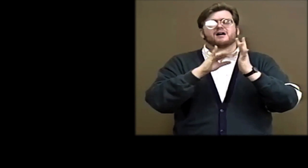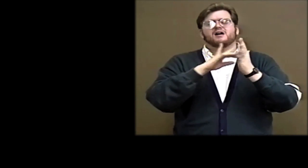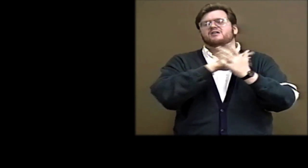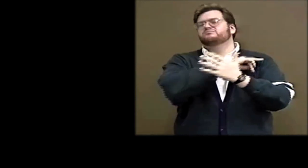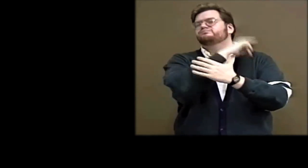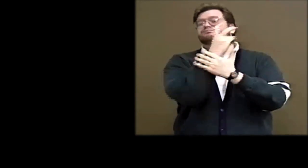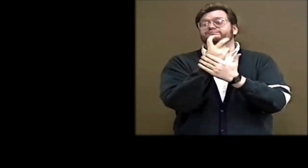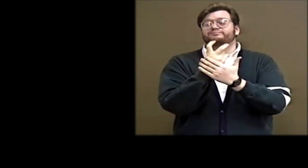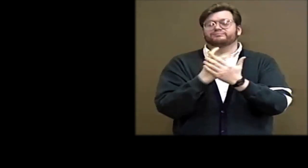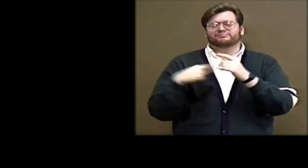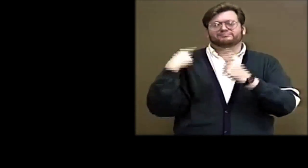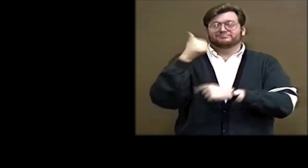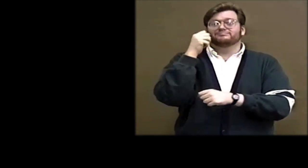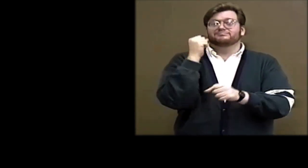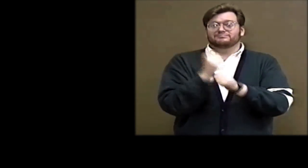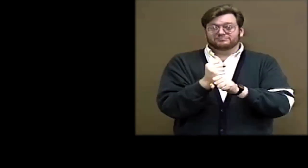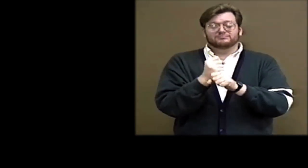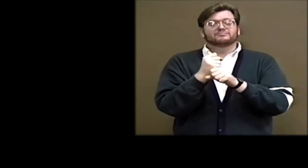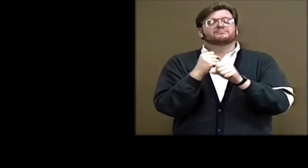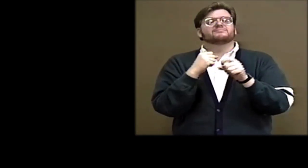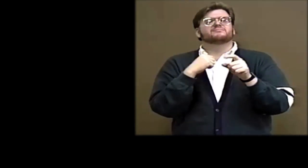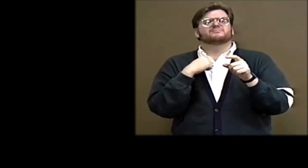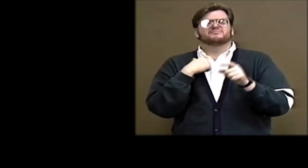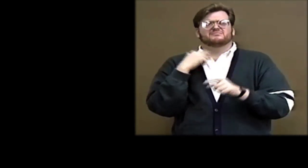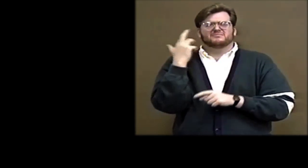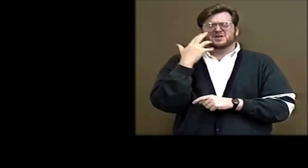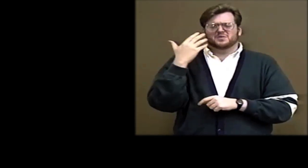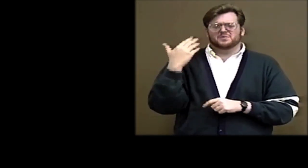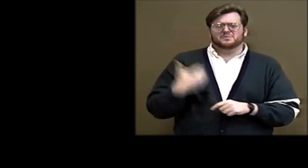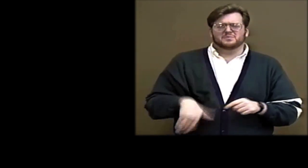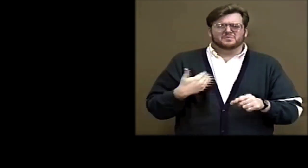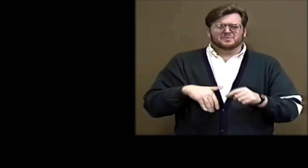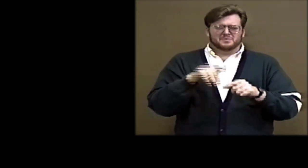I was copying what I was seeing, and I was able to learn ASL from those around me.